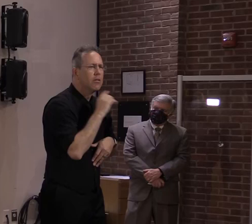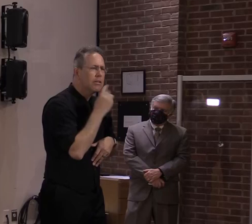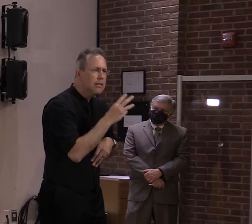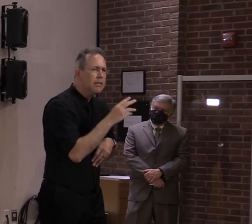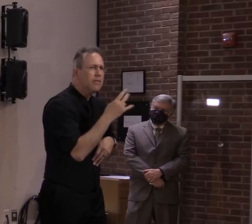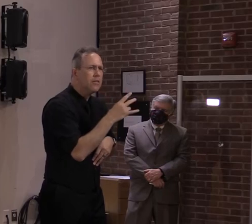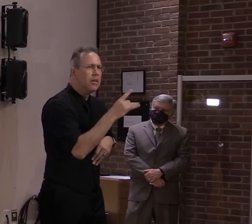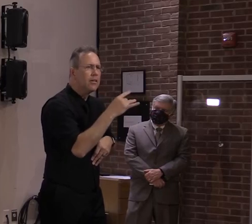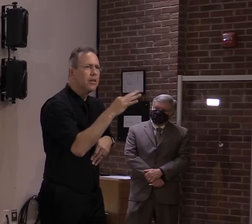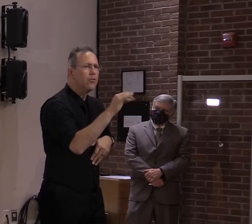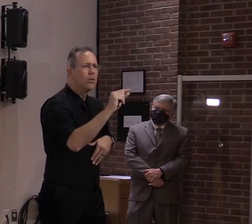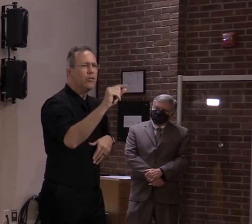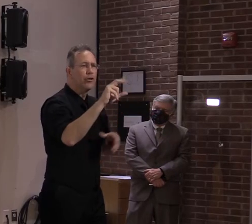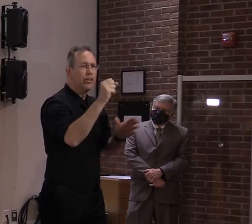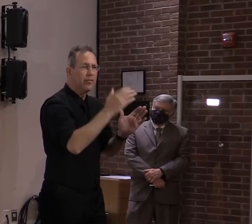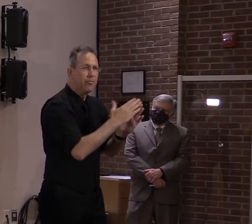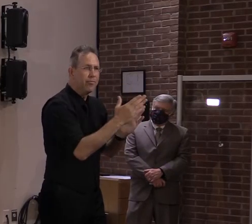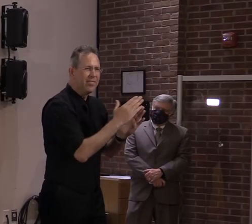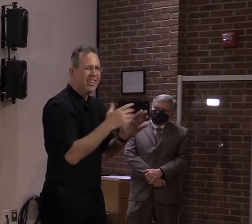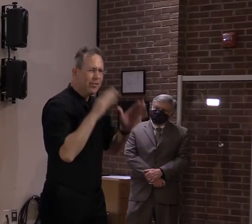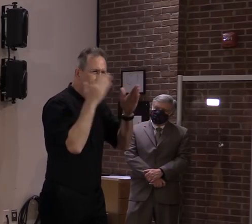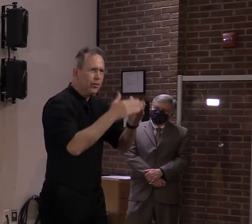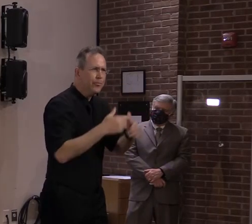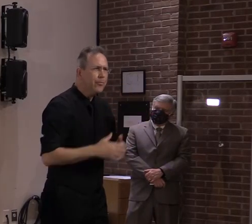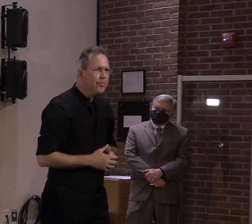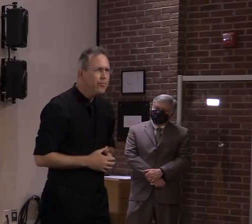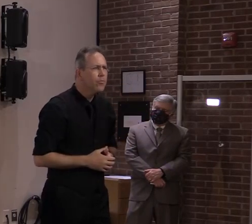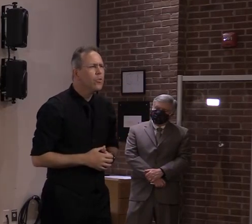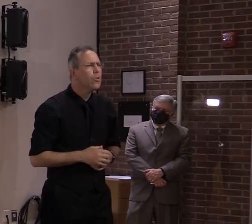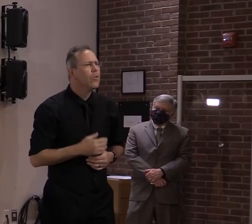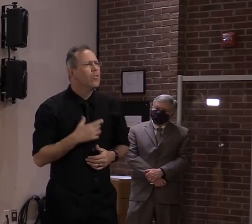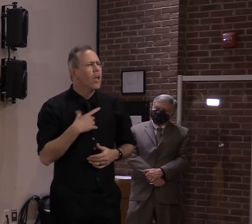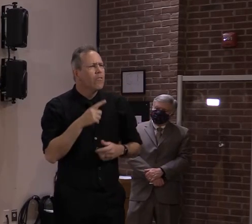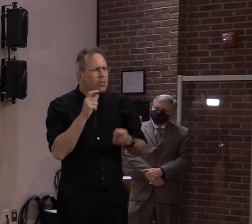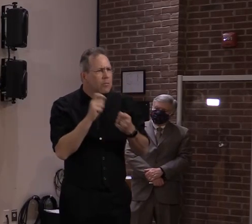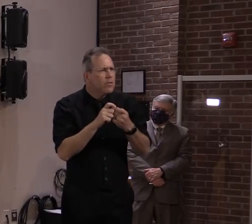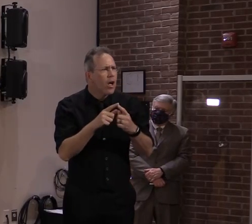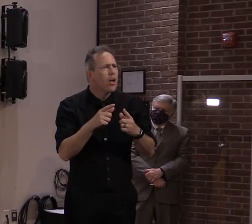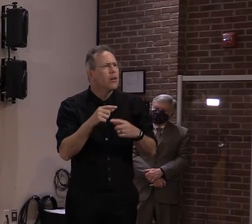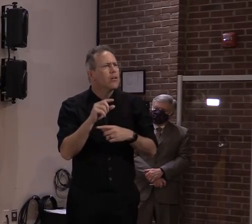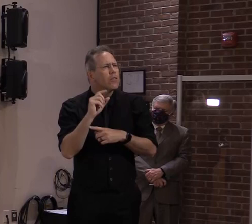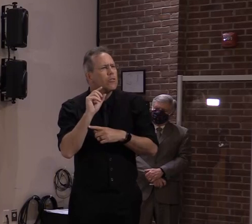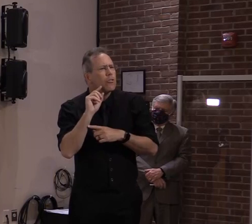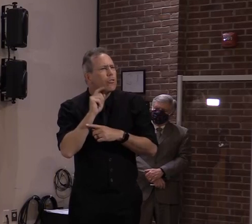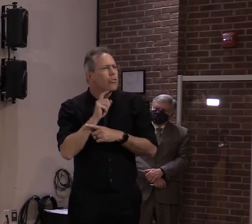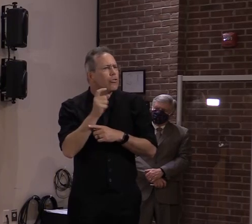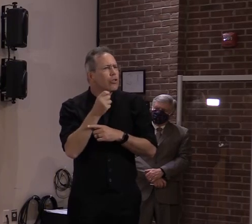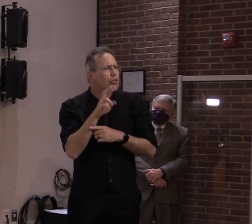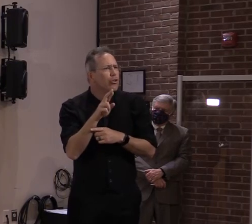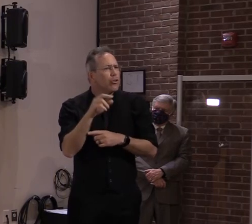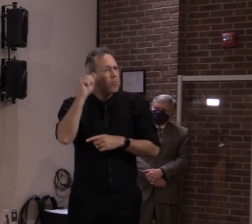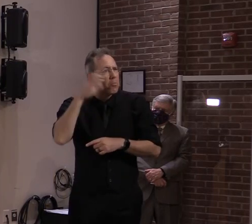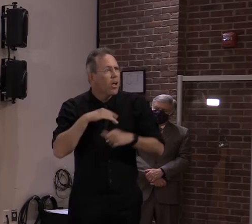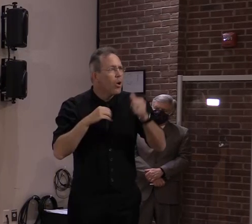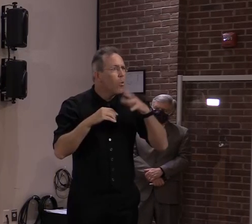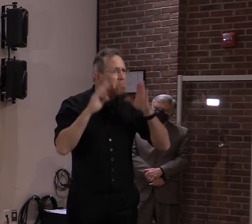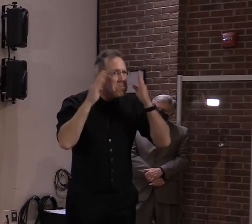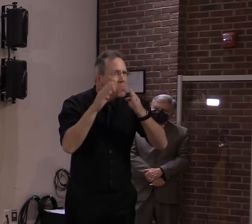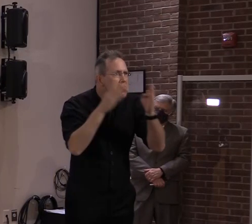especially focused on sex as the dividing line there with why that age group is not doing as